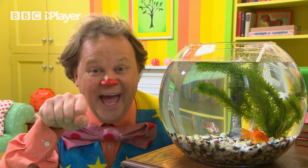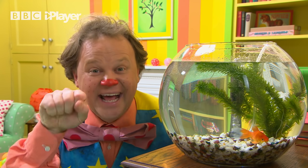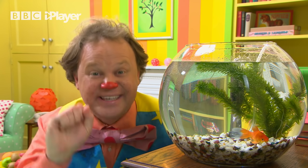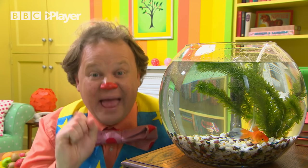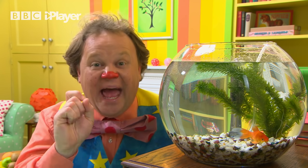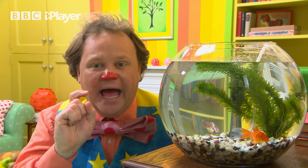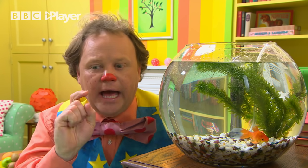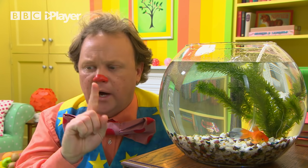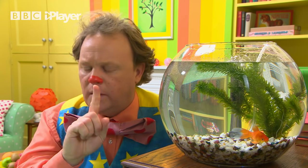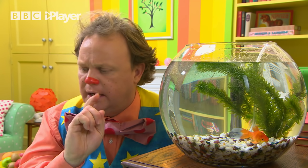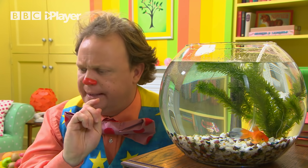Yes!